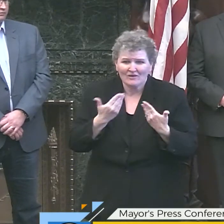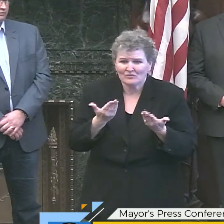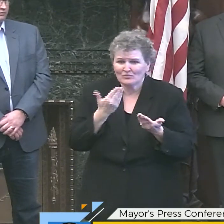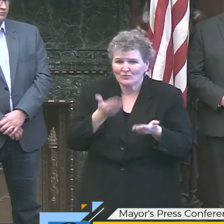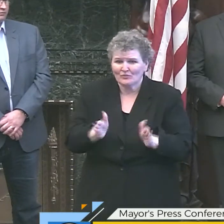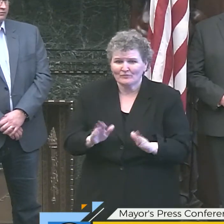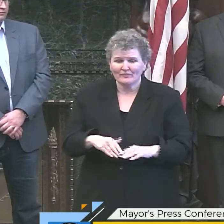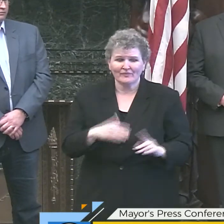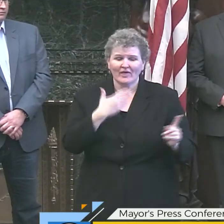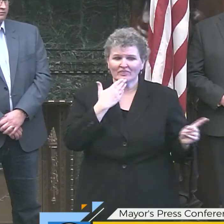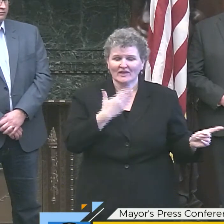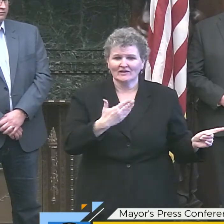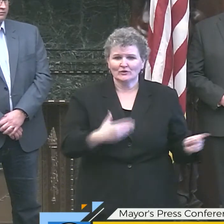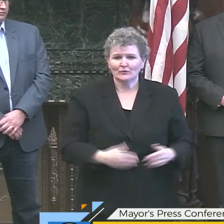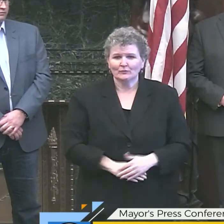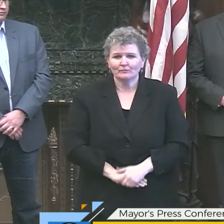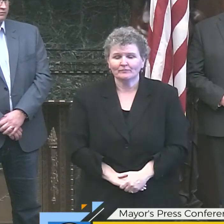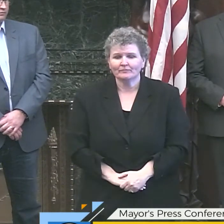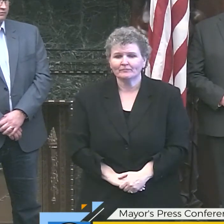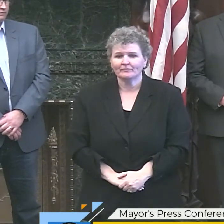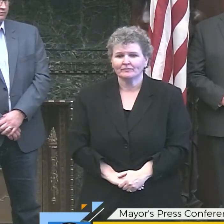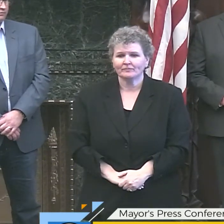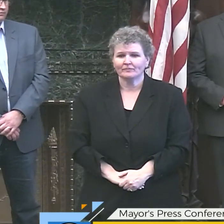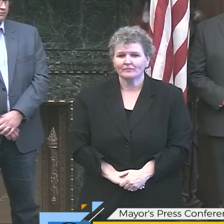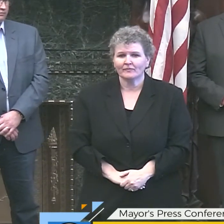Okay, thank you. You're welcome.